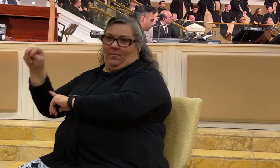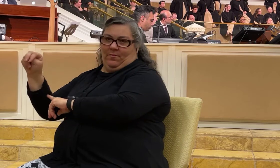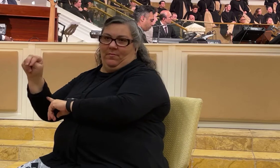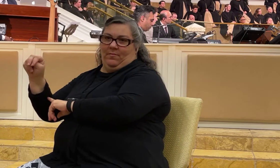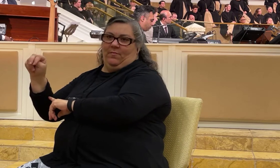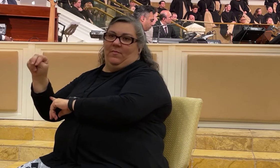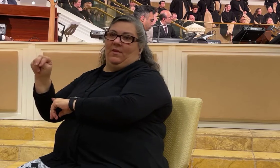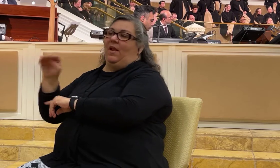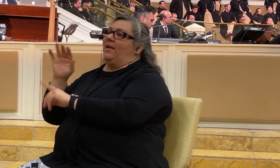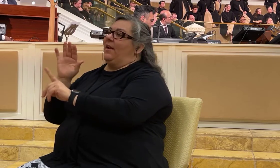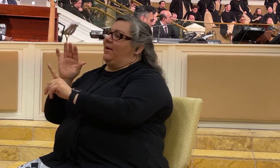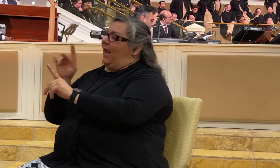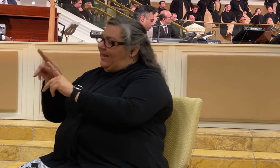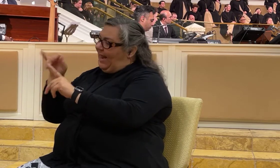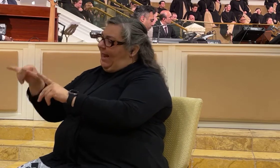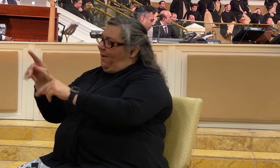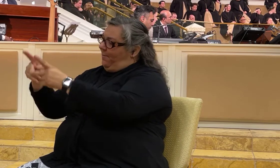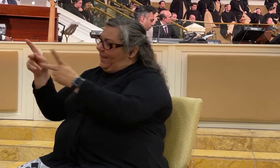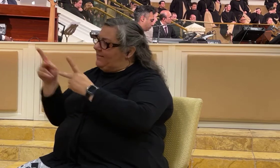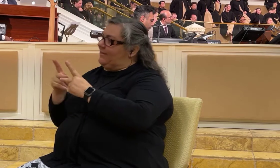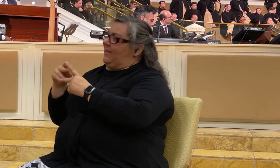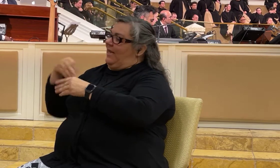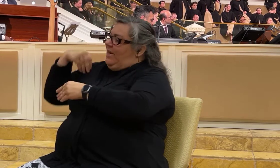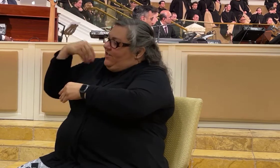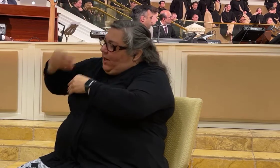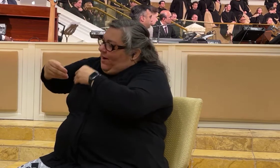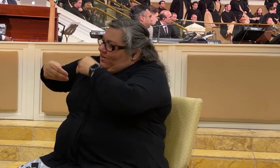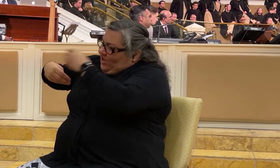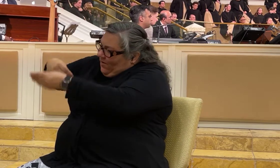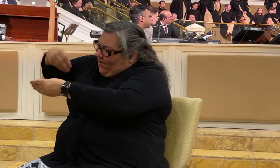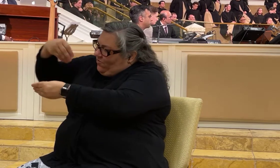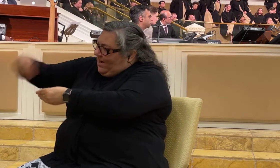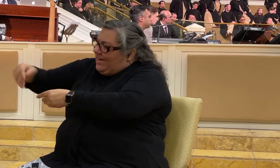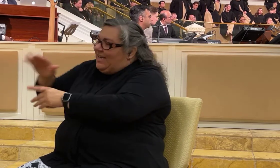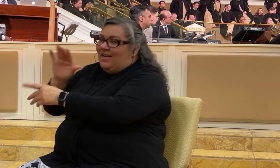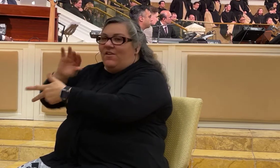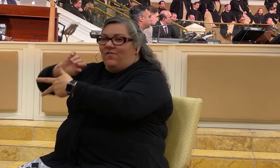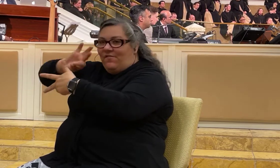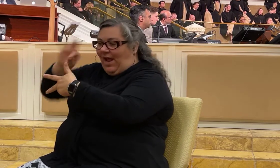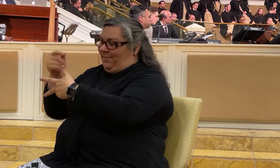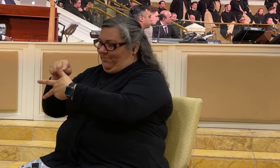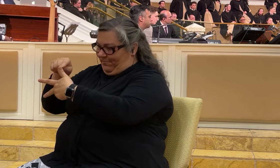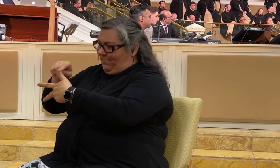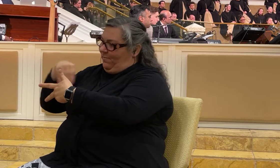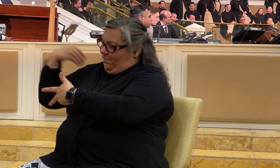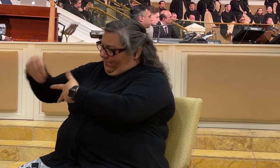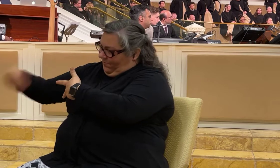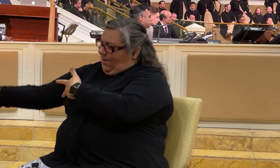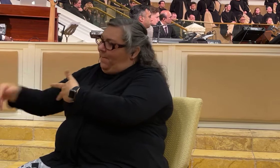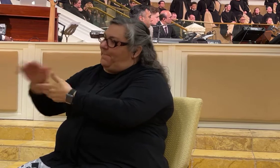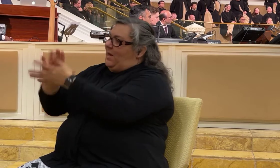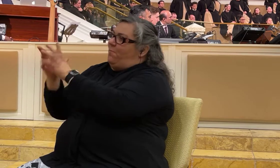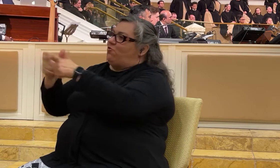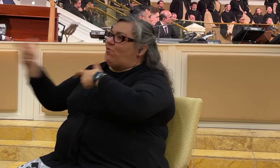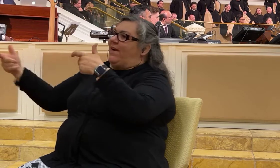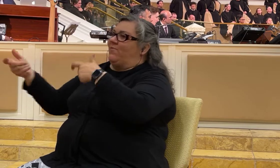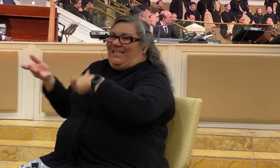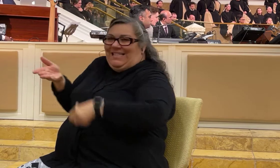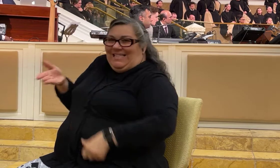of his families would be given an opportunity to be great is in Canaan. And